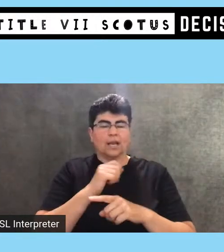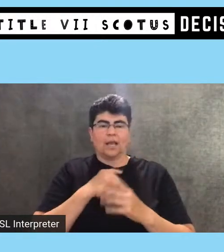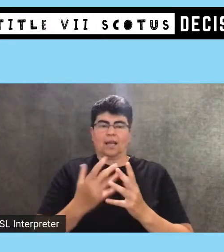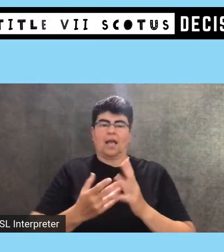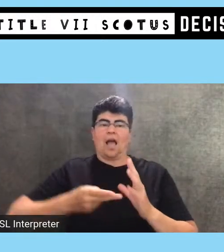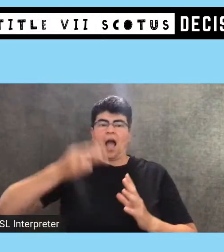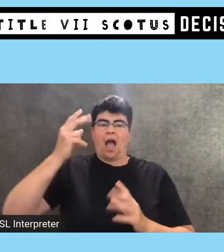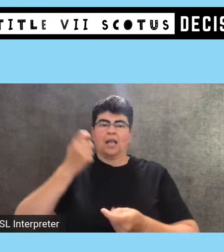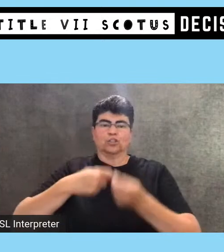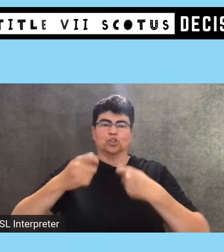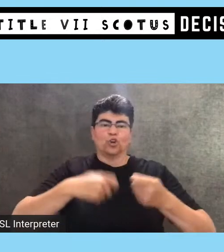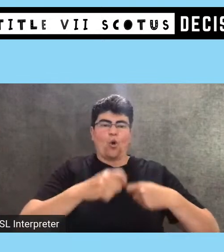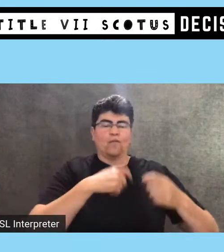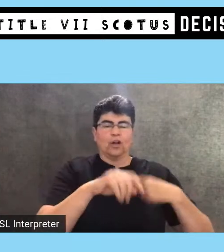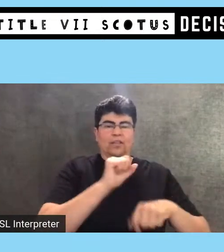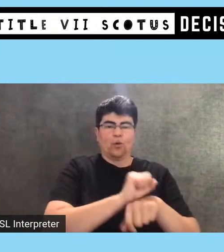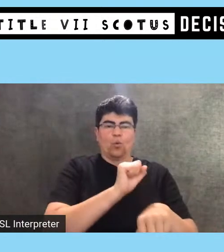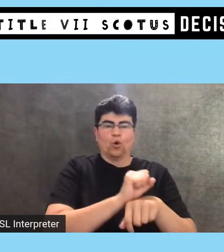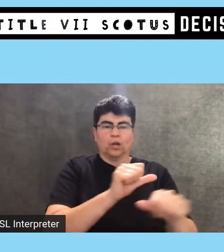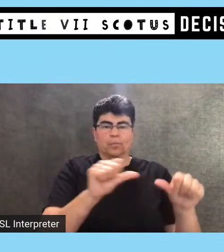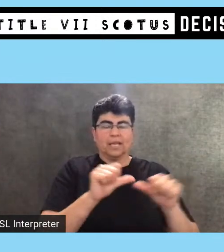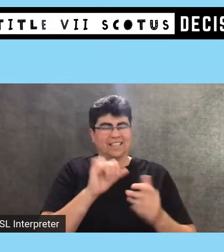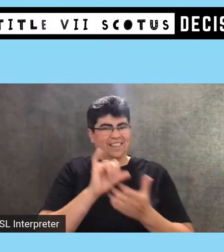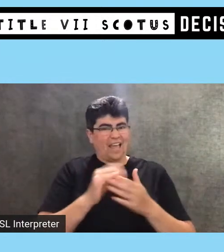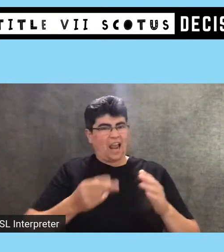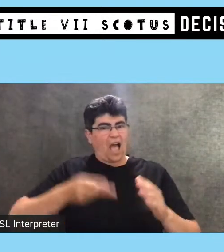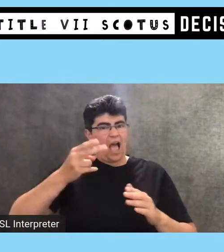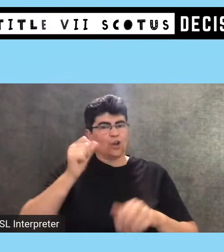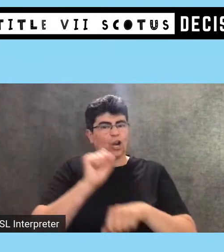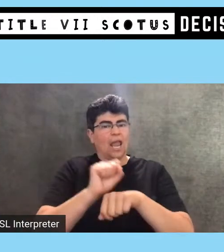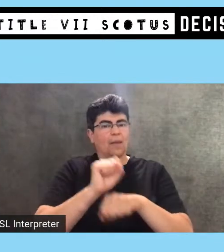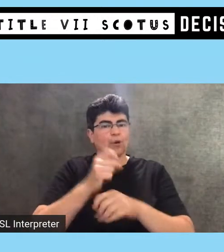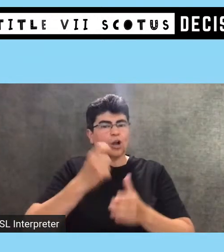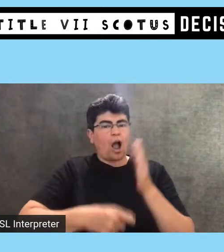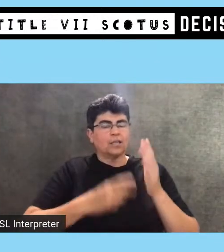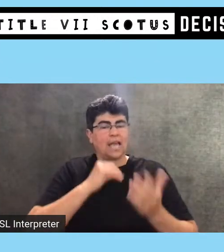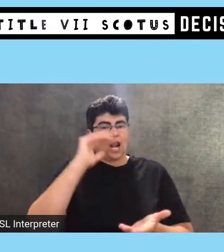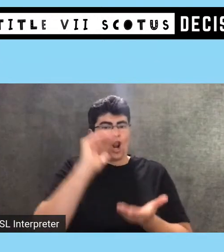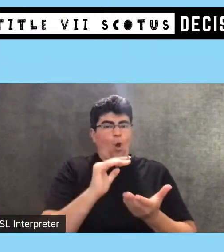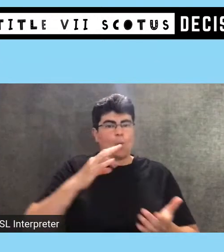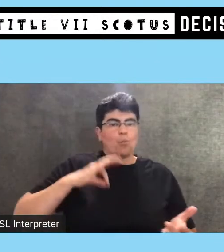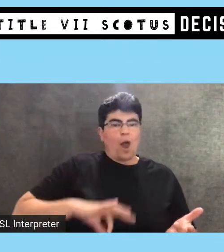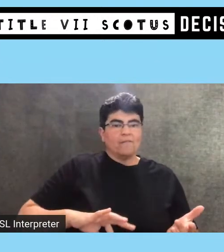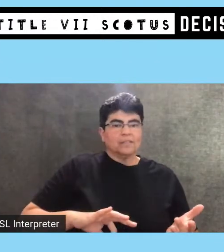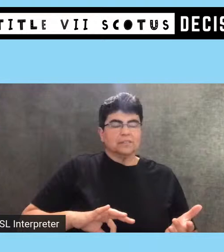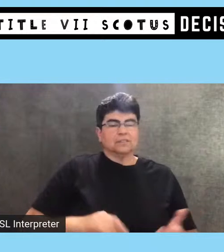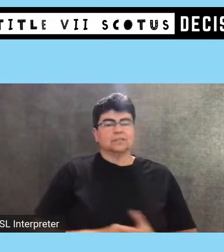in the workplace. That all makes for higher labor costs and lower profits.